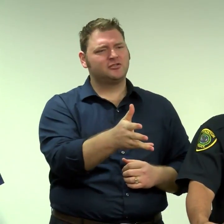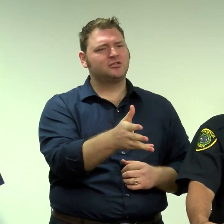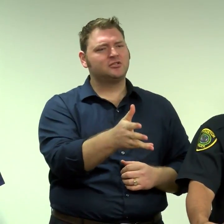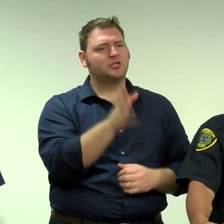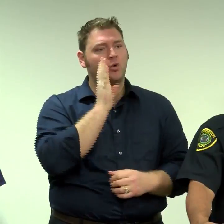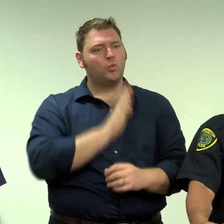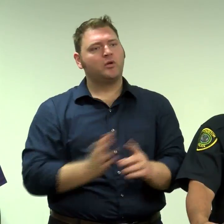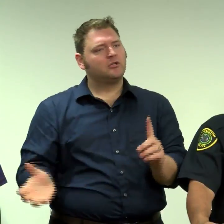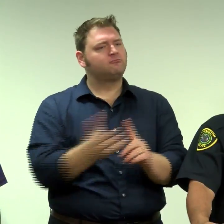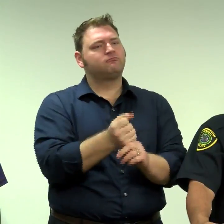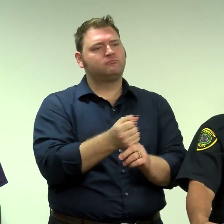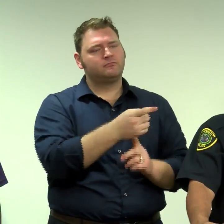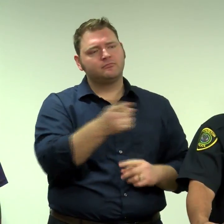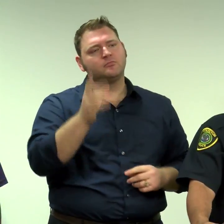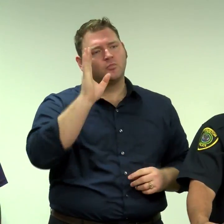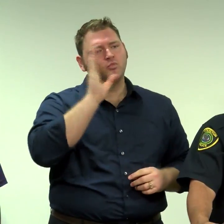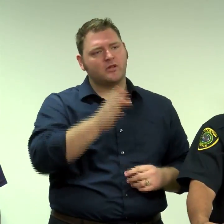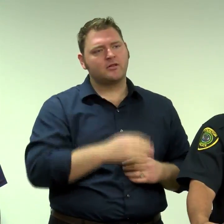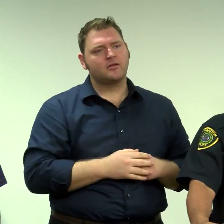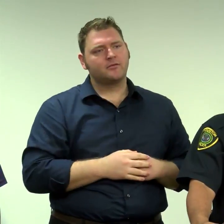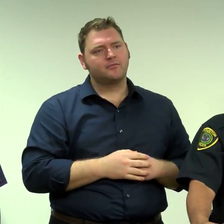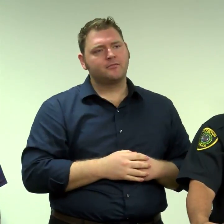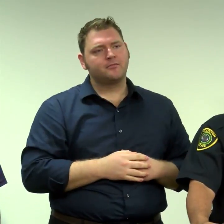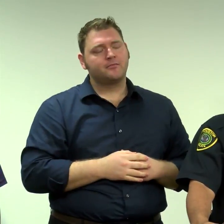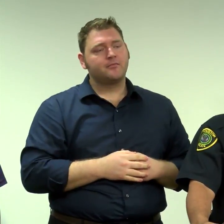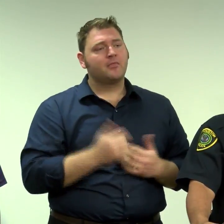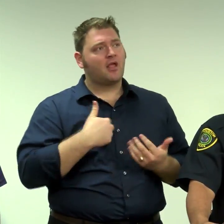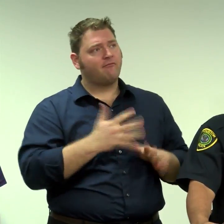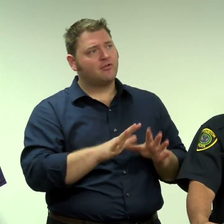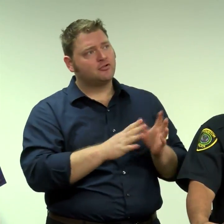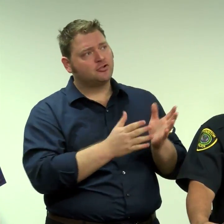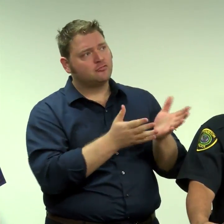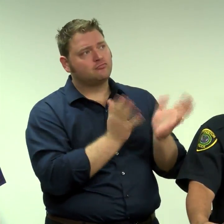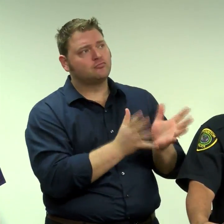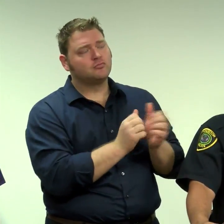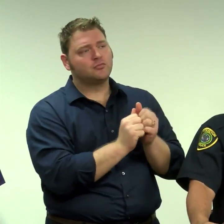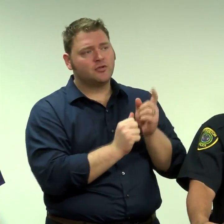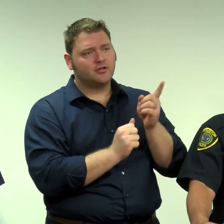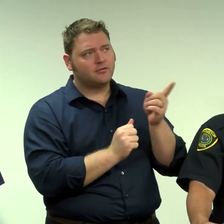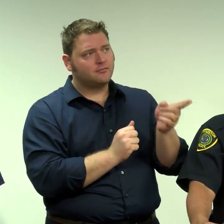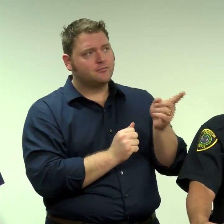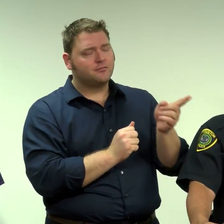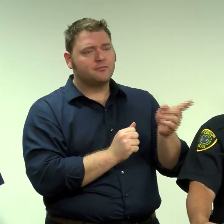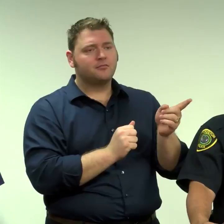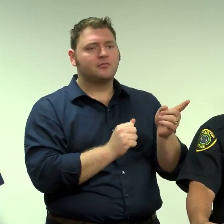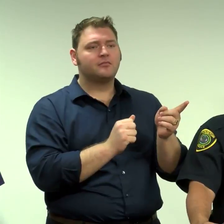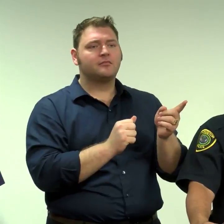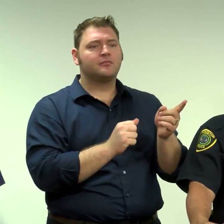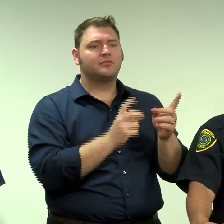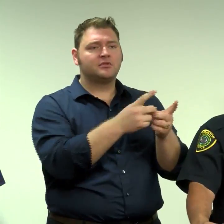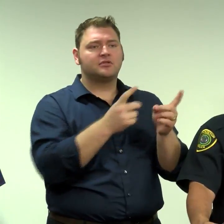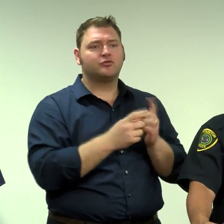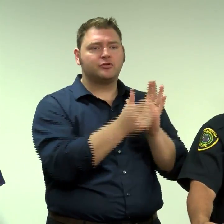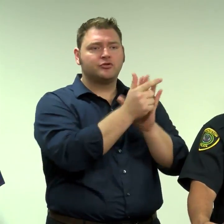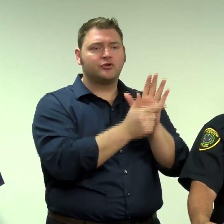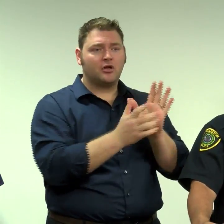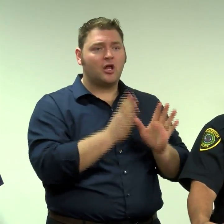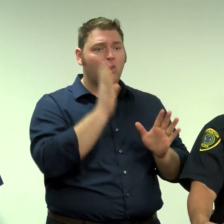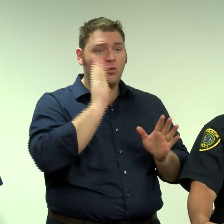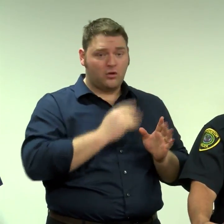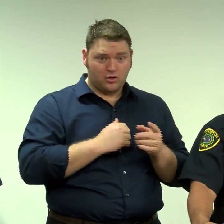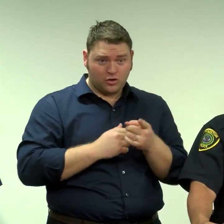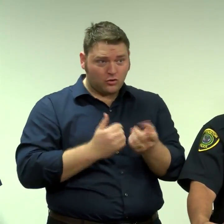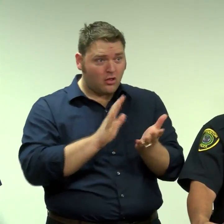We are going to push hard. I've talked to the district attorney to seek the fullest, two things, the fullest prosecution